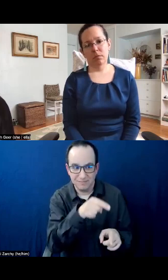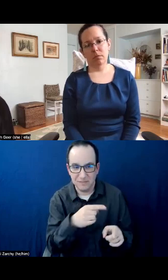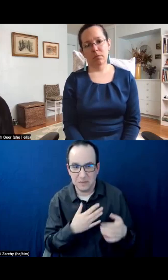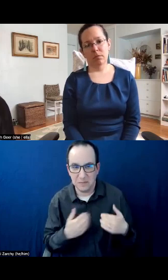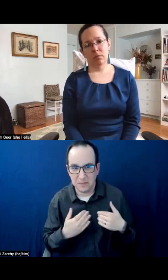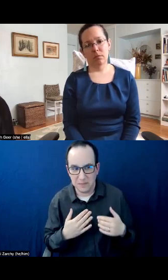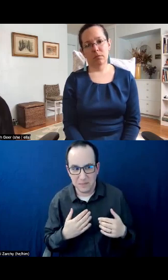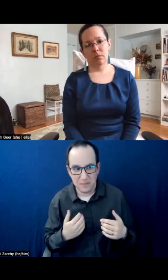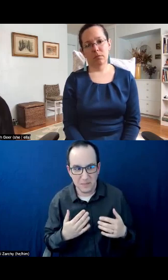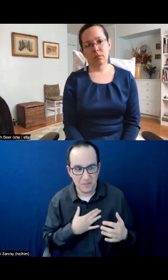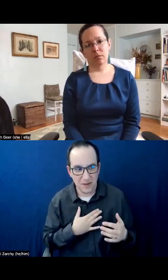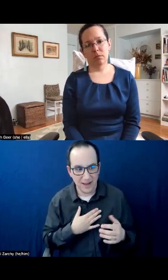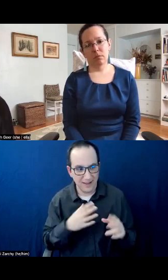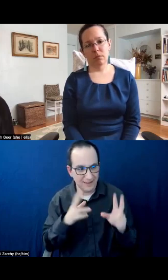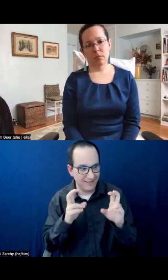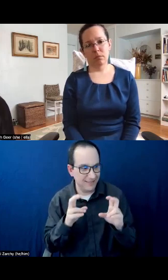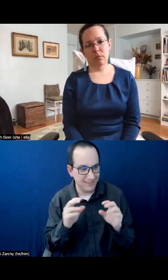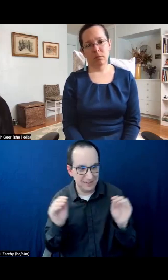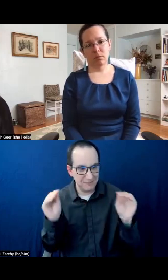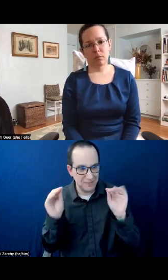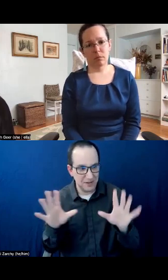For example,